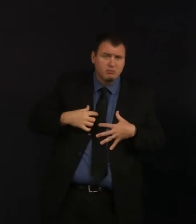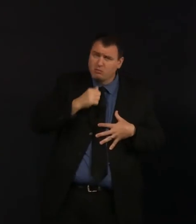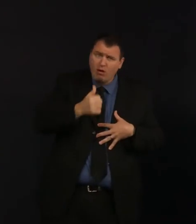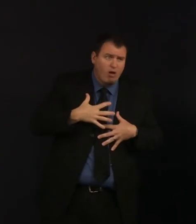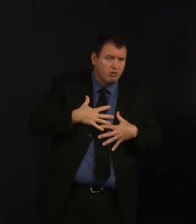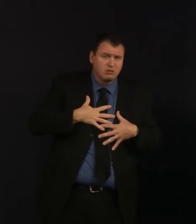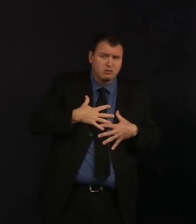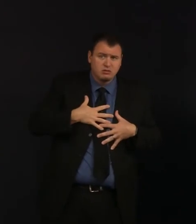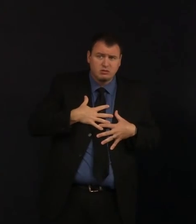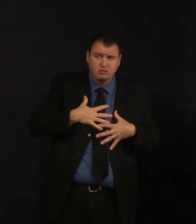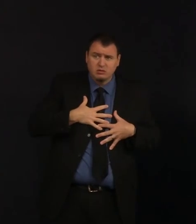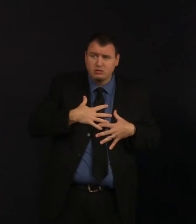perfect.